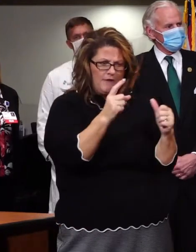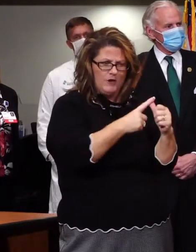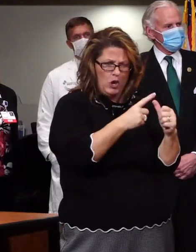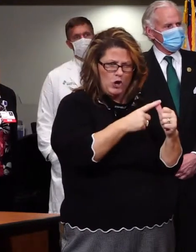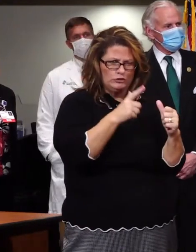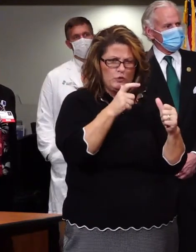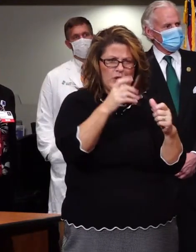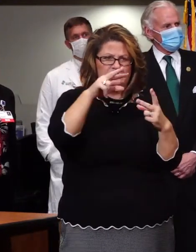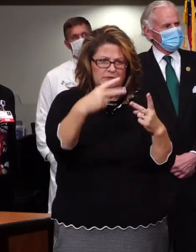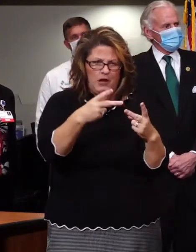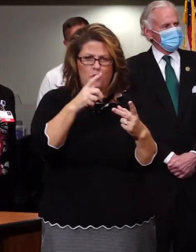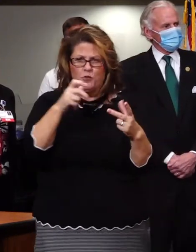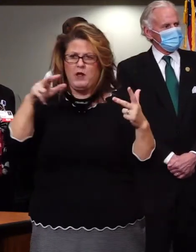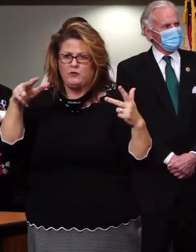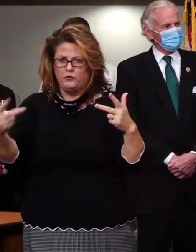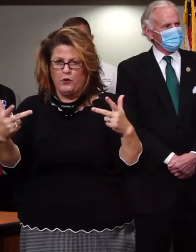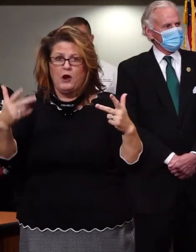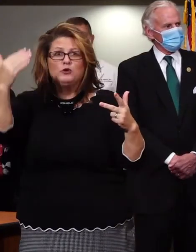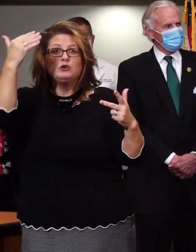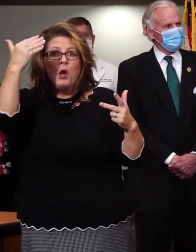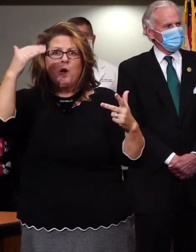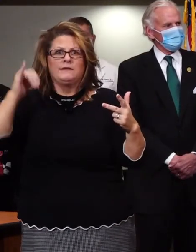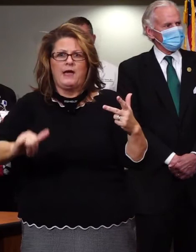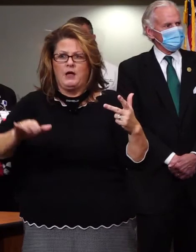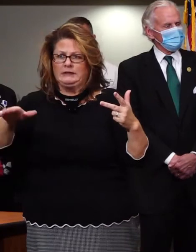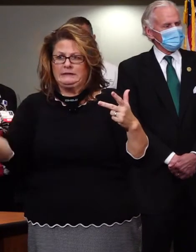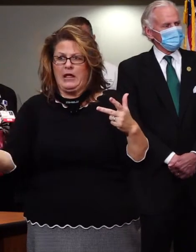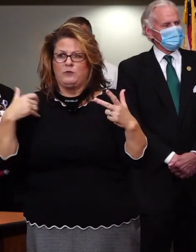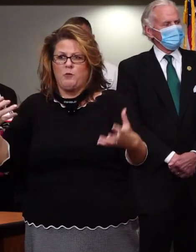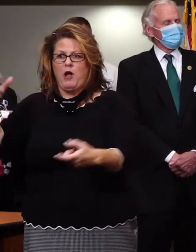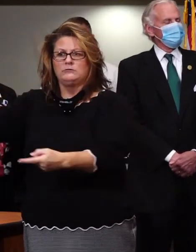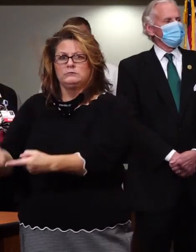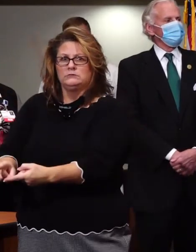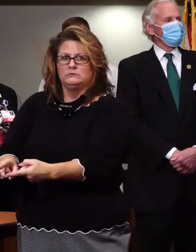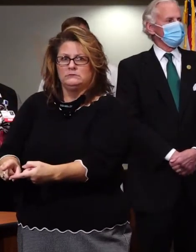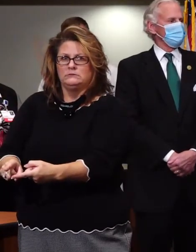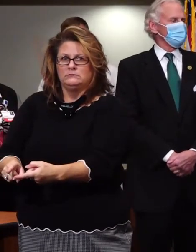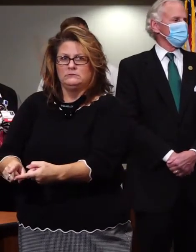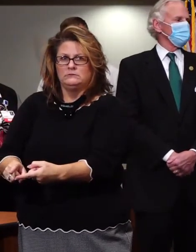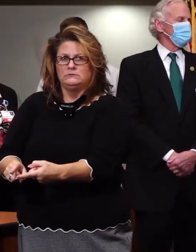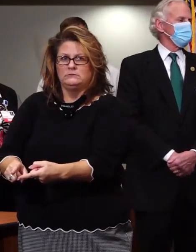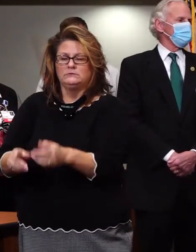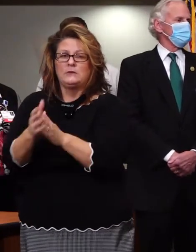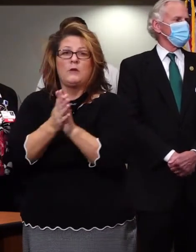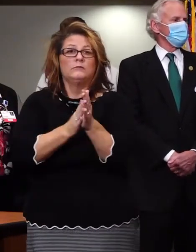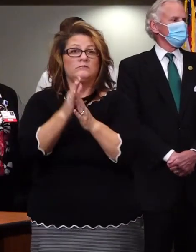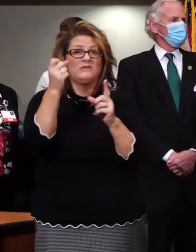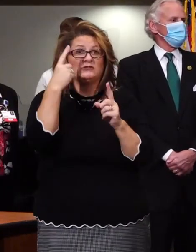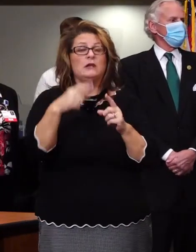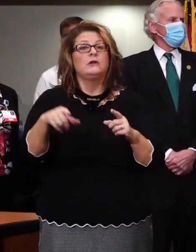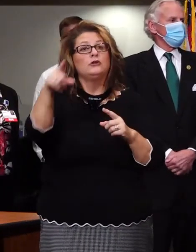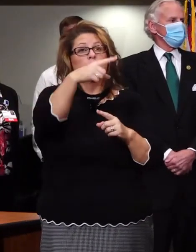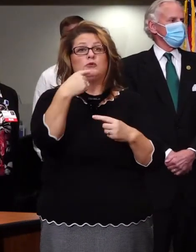goal to prevent as many new COVID-19 deaths as possible. While not all who wish to receive COVID-19 vaccine